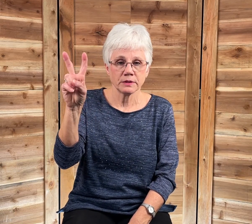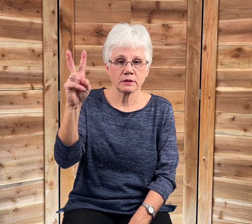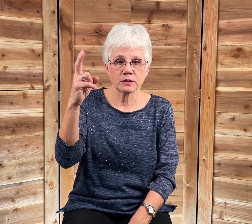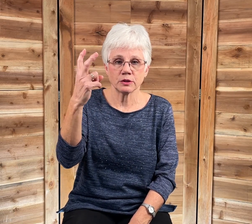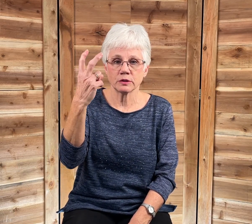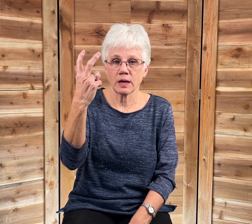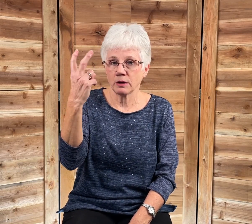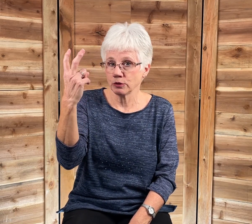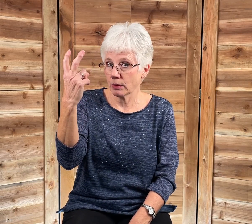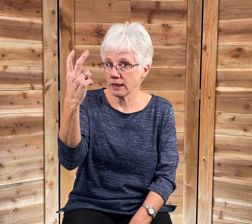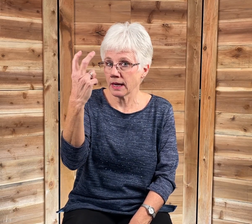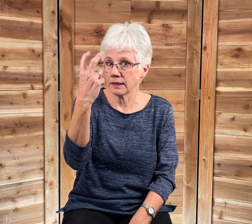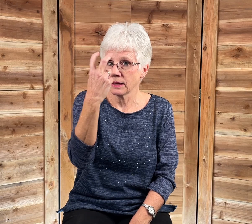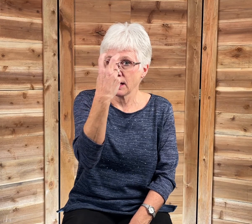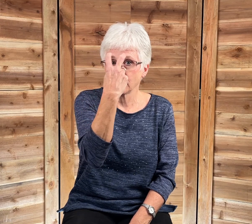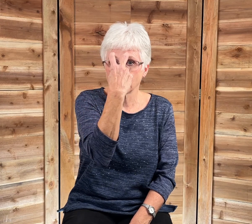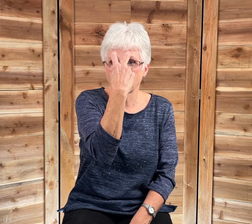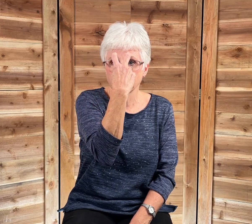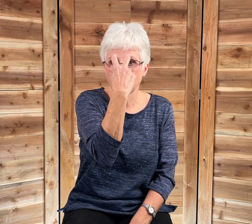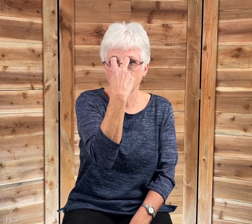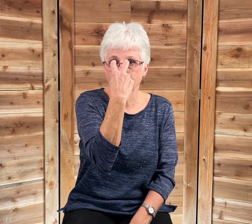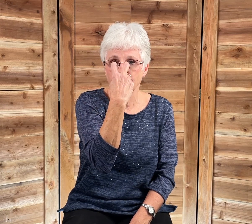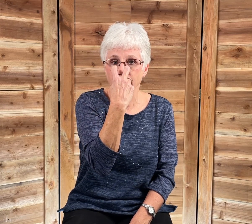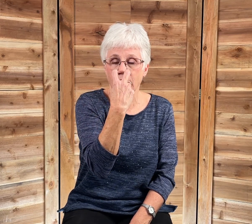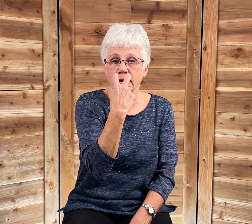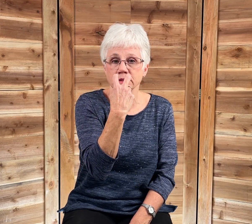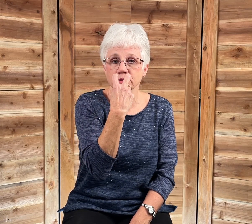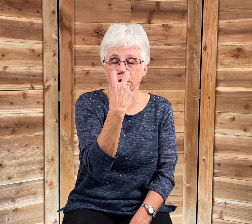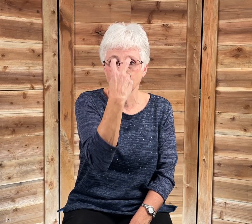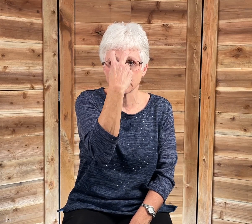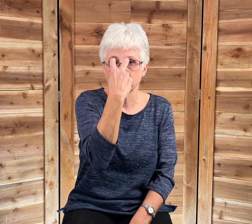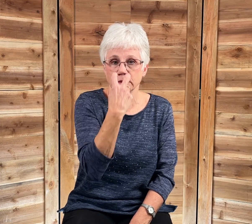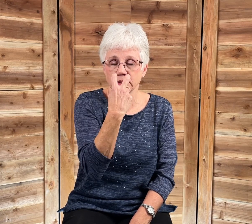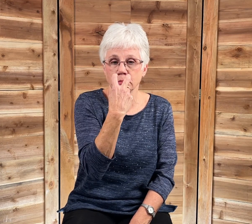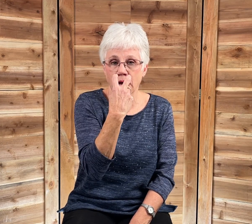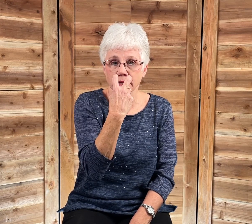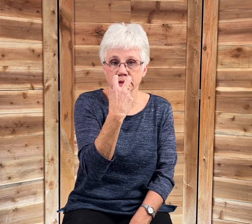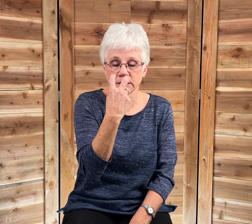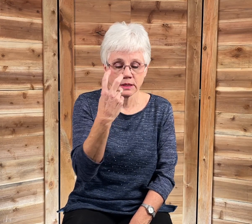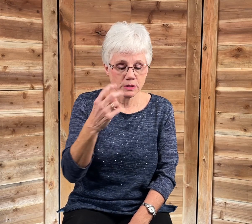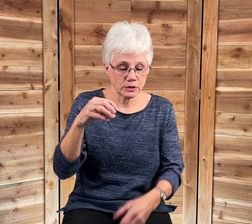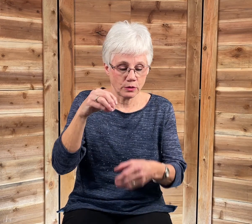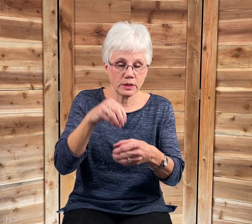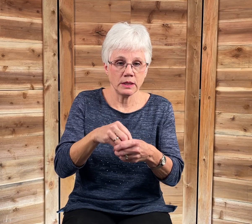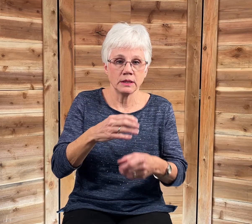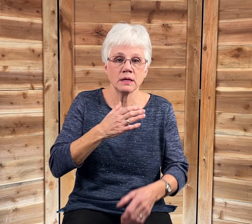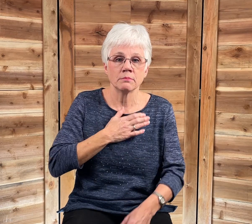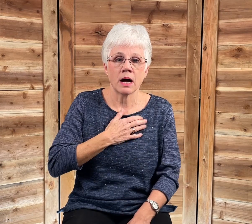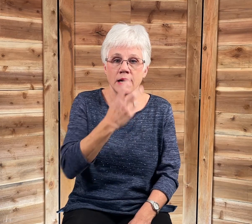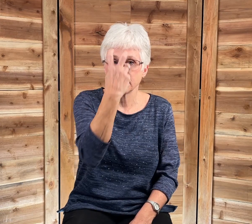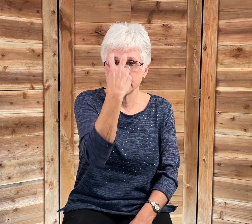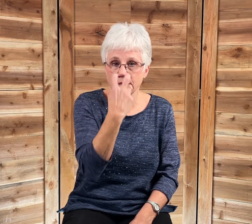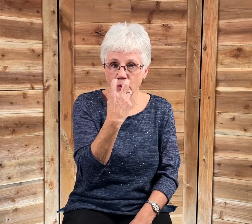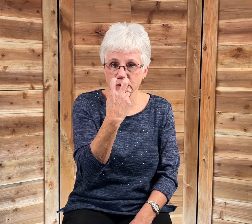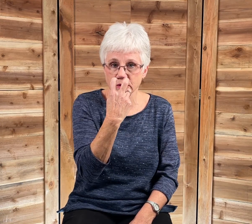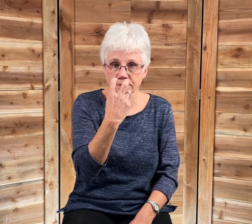V, you're going to turn it around in your right hand, and you're going to bring it down in front of your eyes and your nose, like you're blind. So in